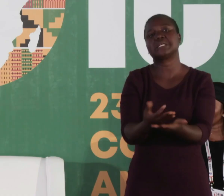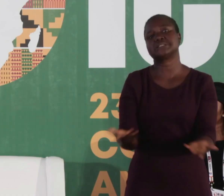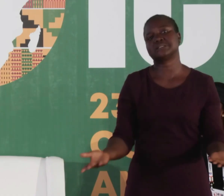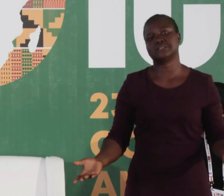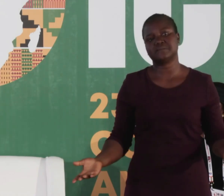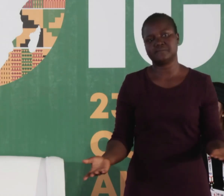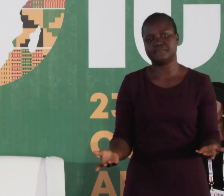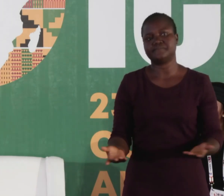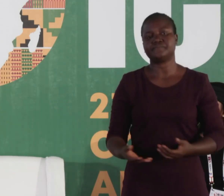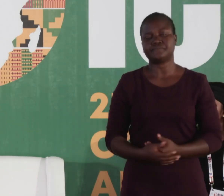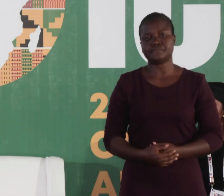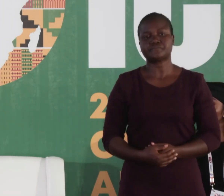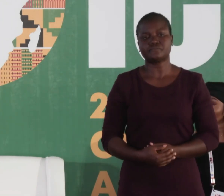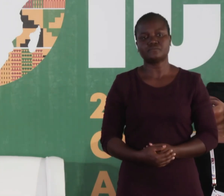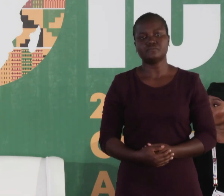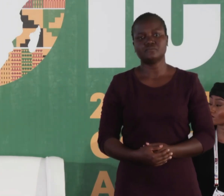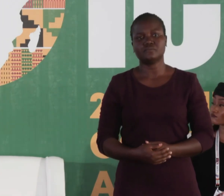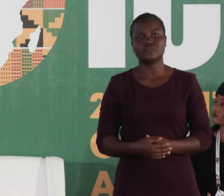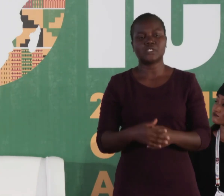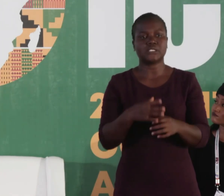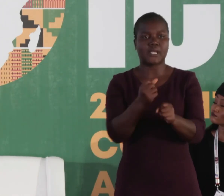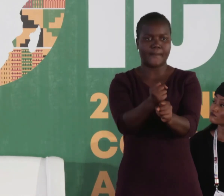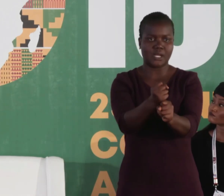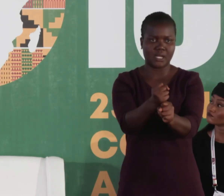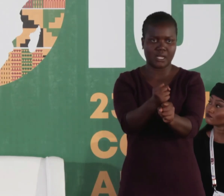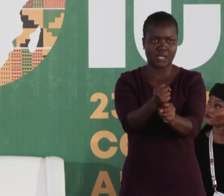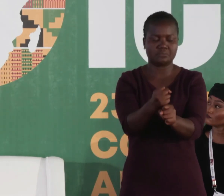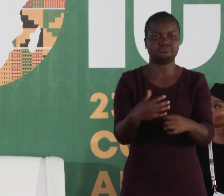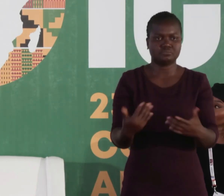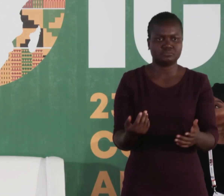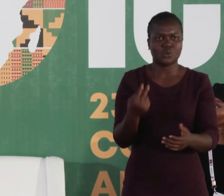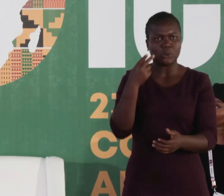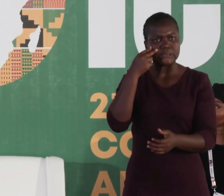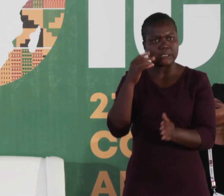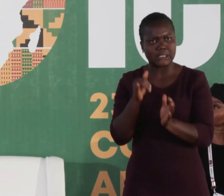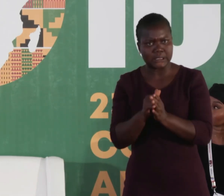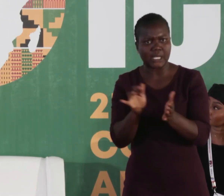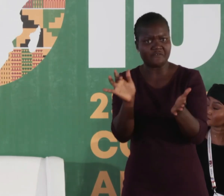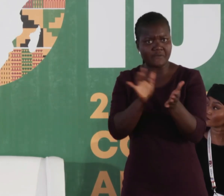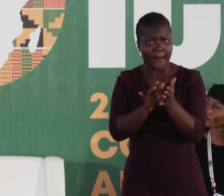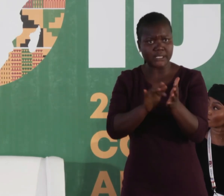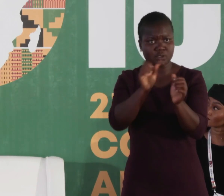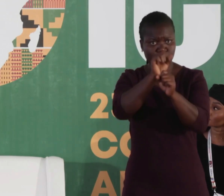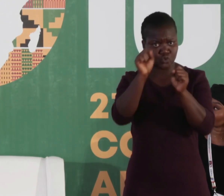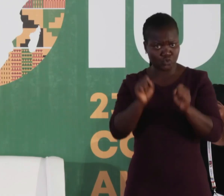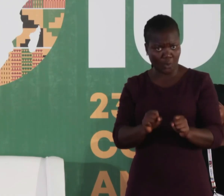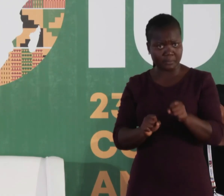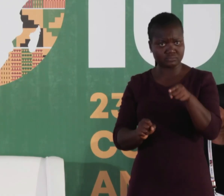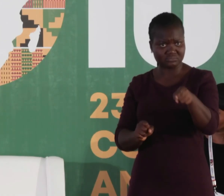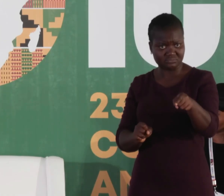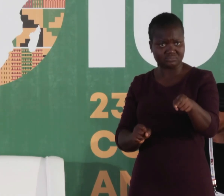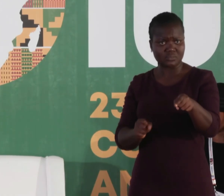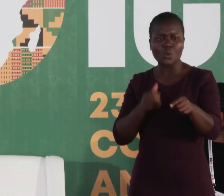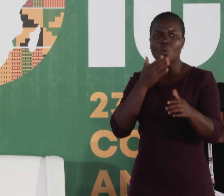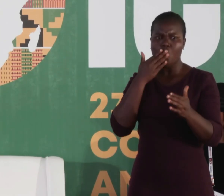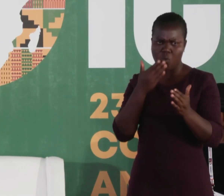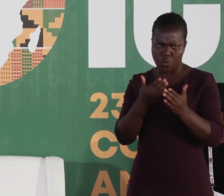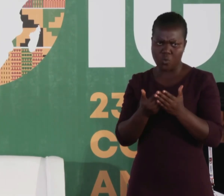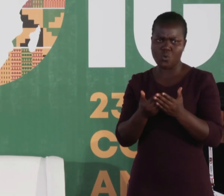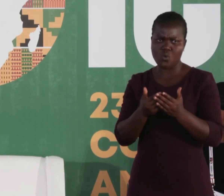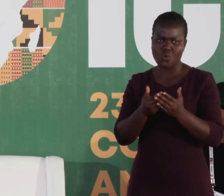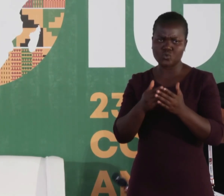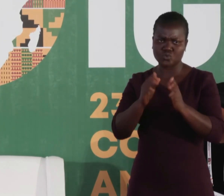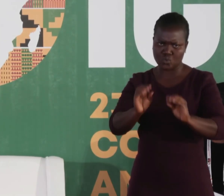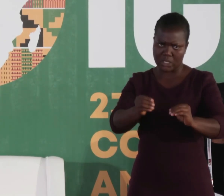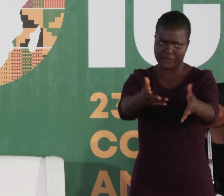please. In conclusion, we found that pharmacy refills were feasible to deliver and they were acceptable